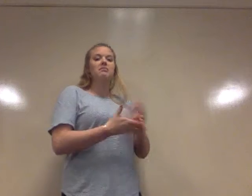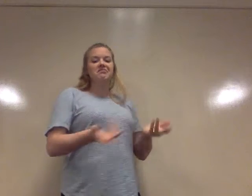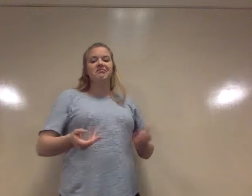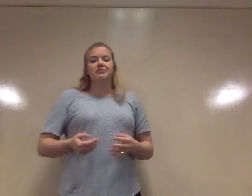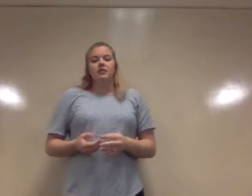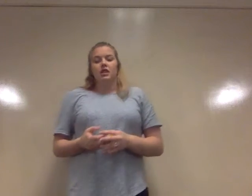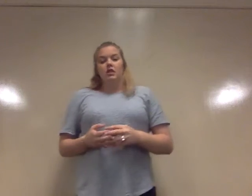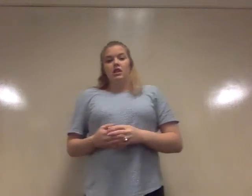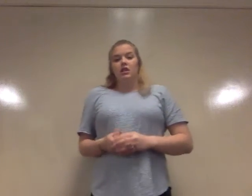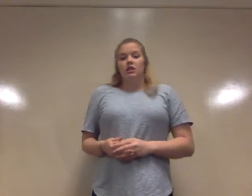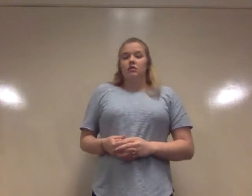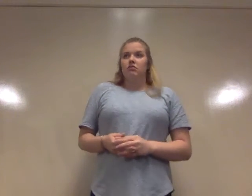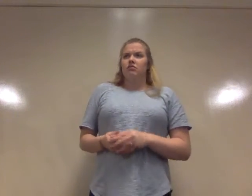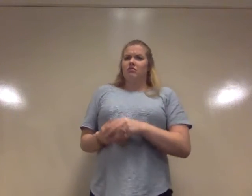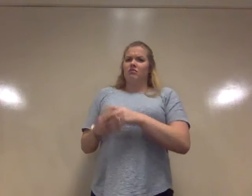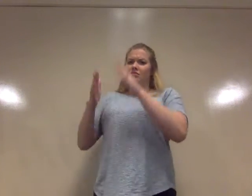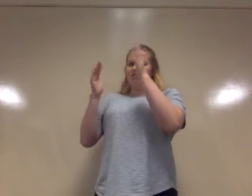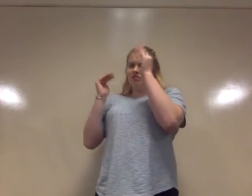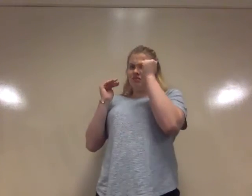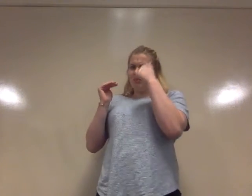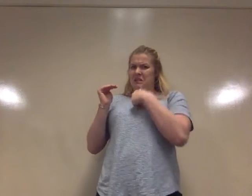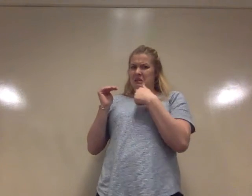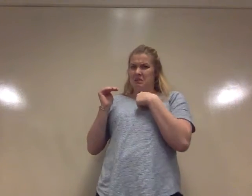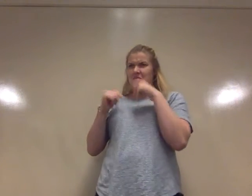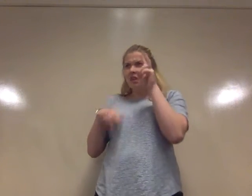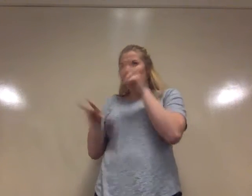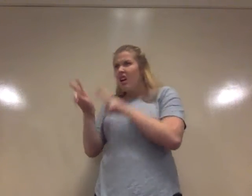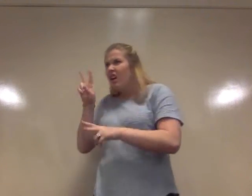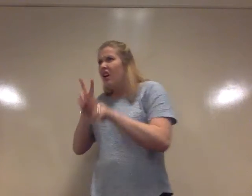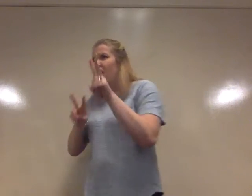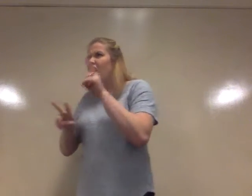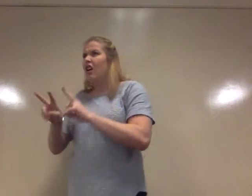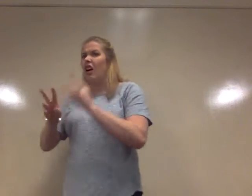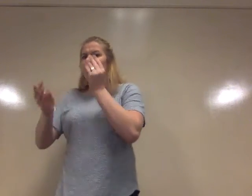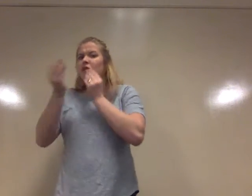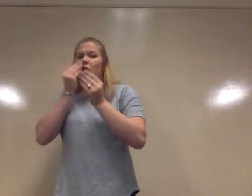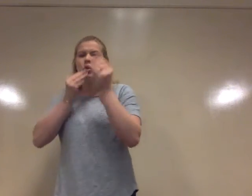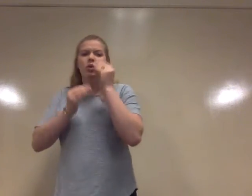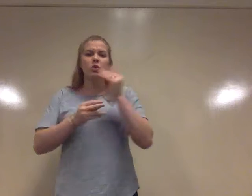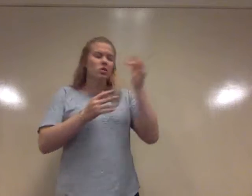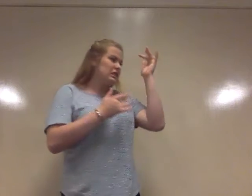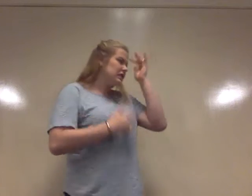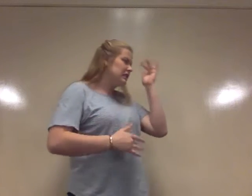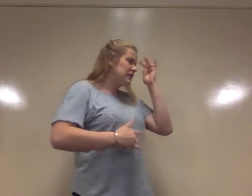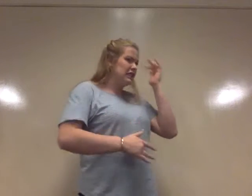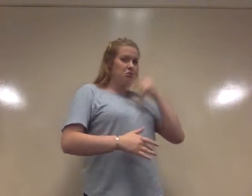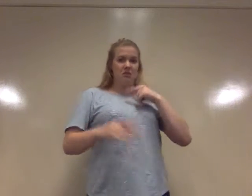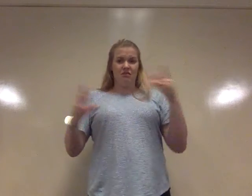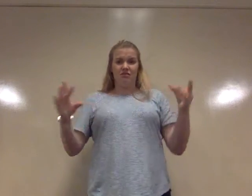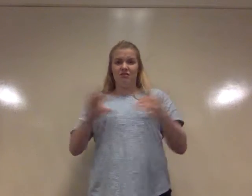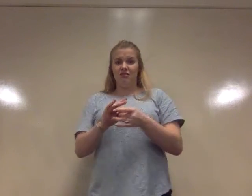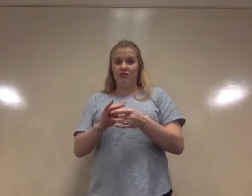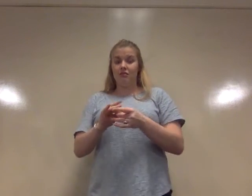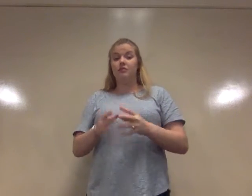You might not expect someone like me to explore the connection between diet and disease. On my way over, I drank